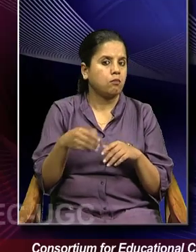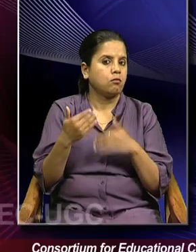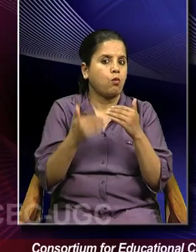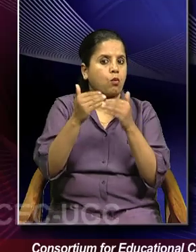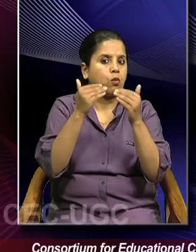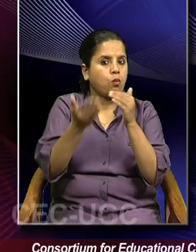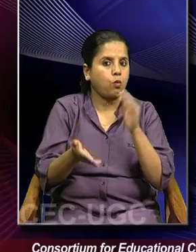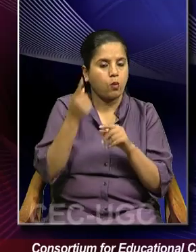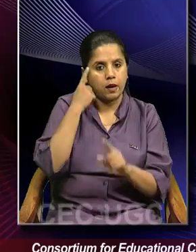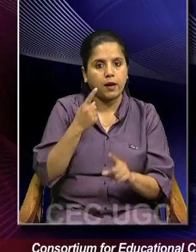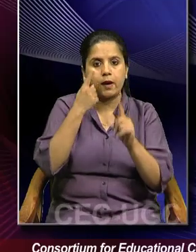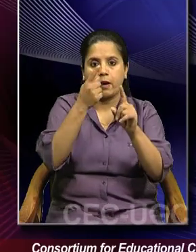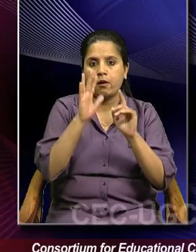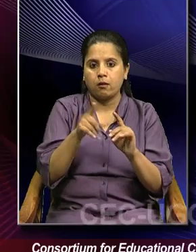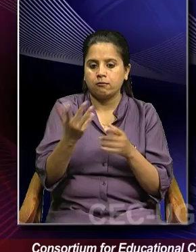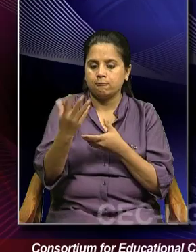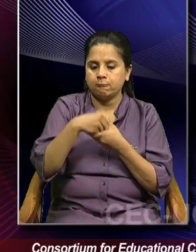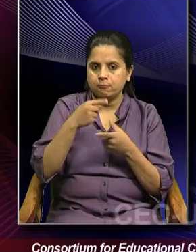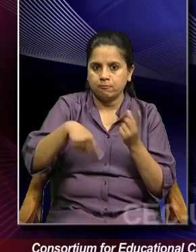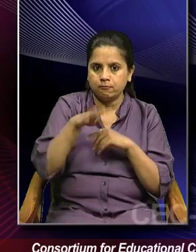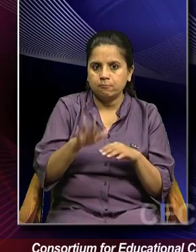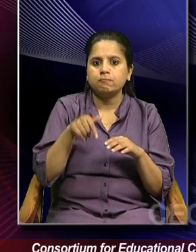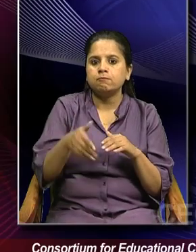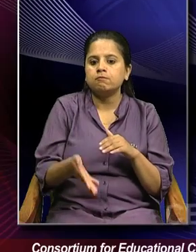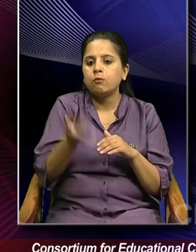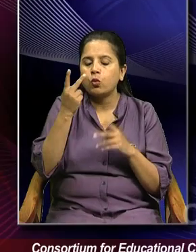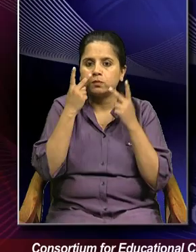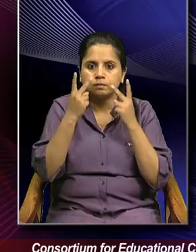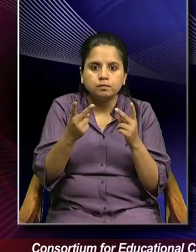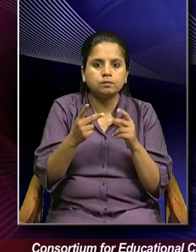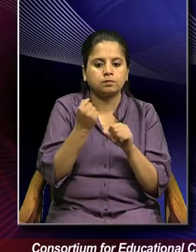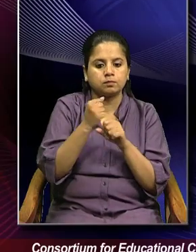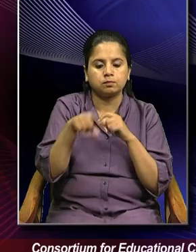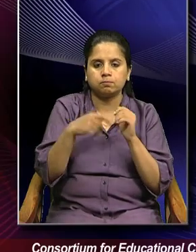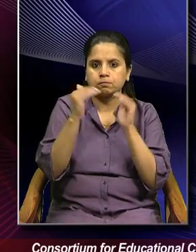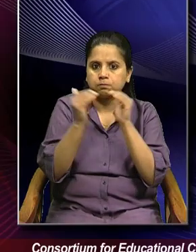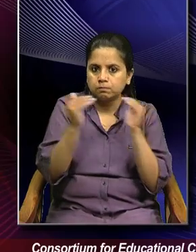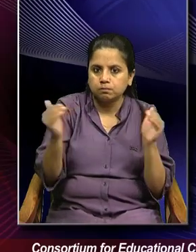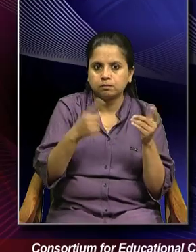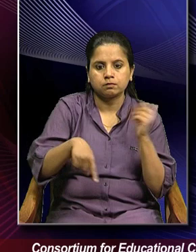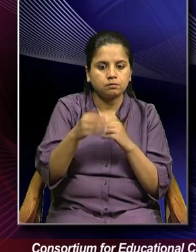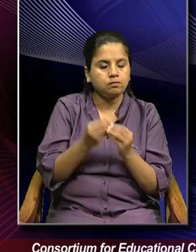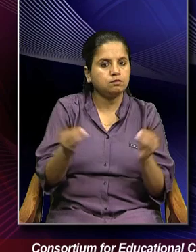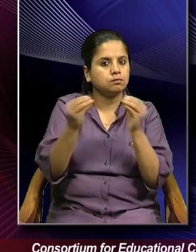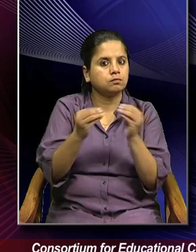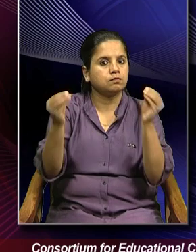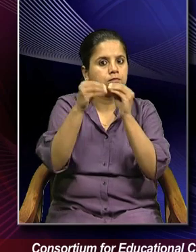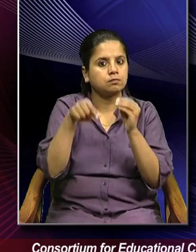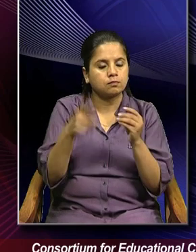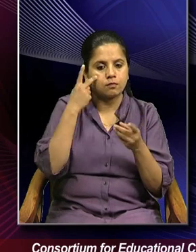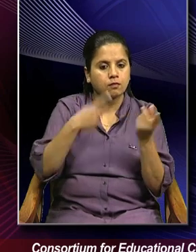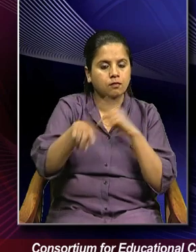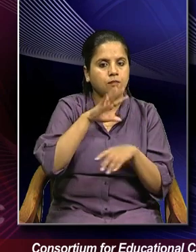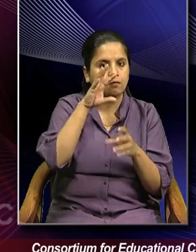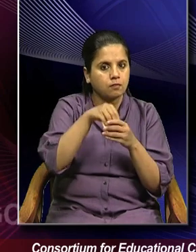of the agendas that are involved in the bigger picture of gender equality, and that further there has been increase in